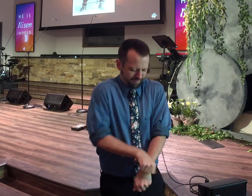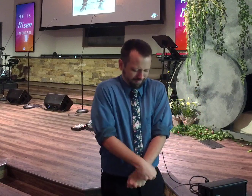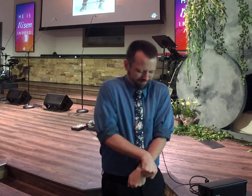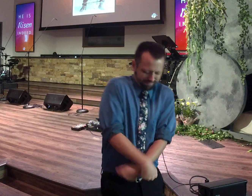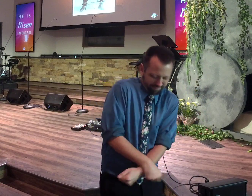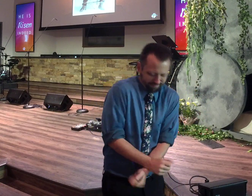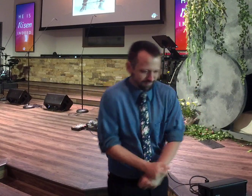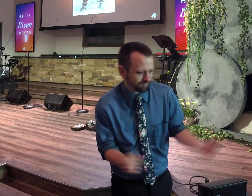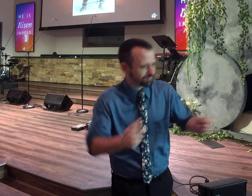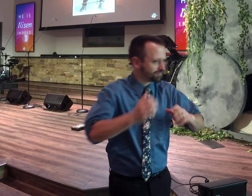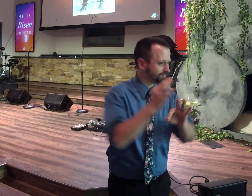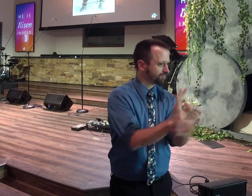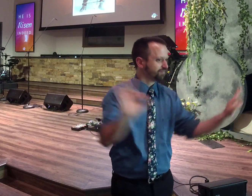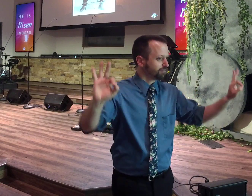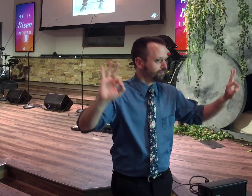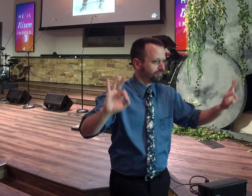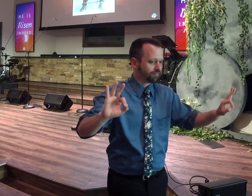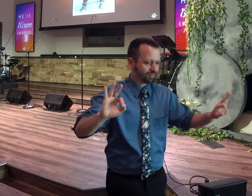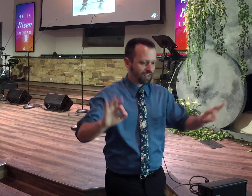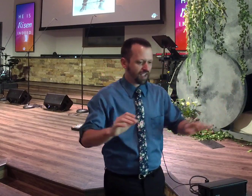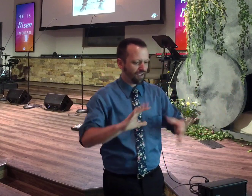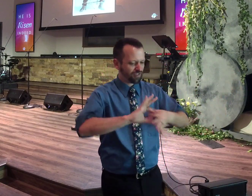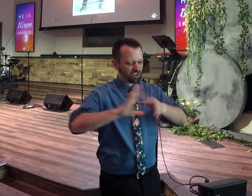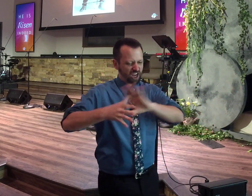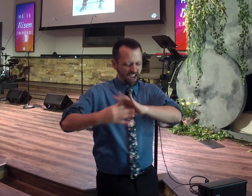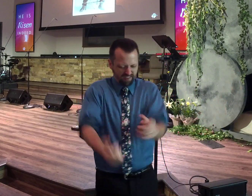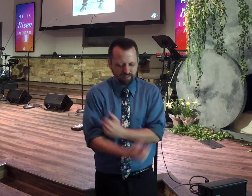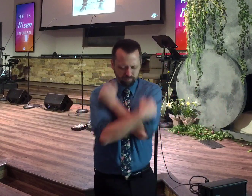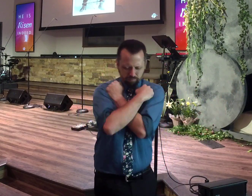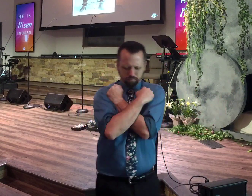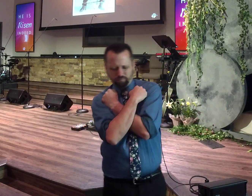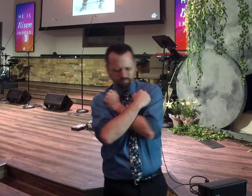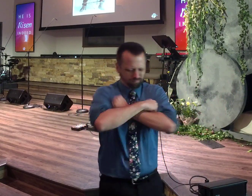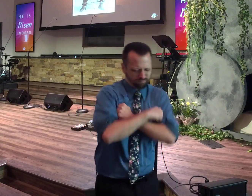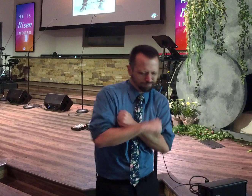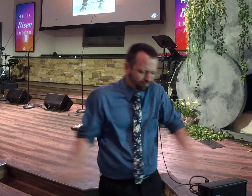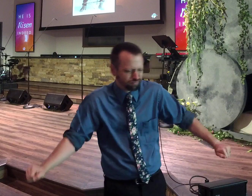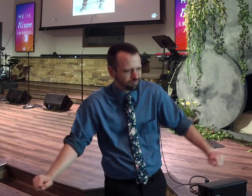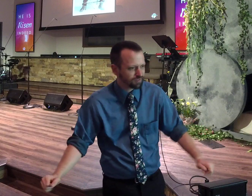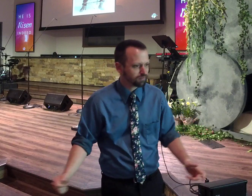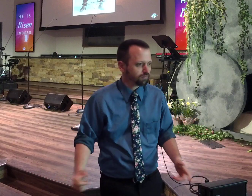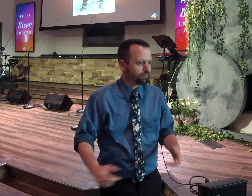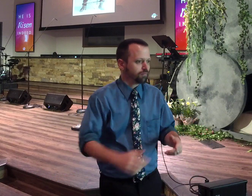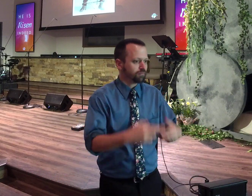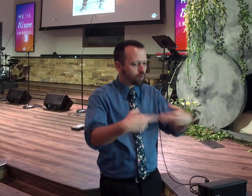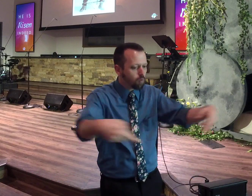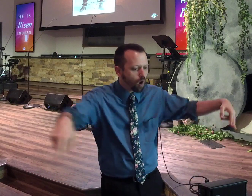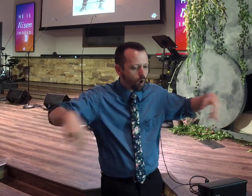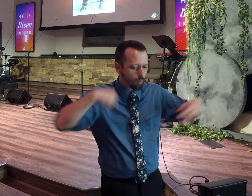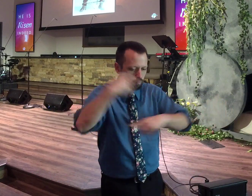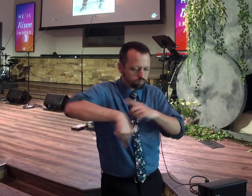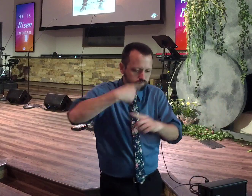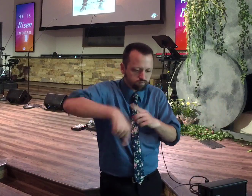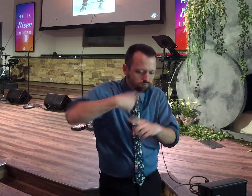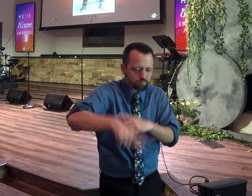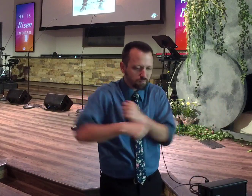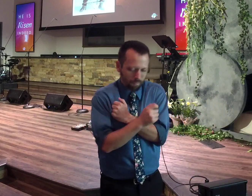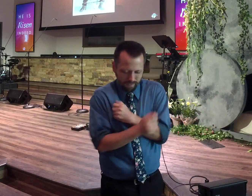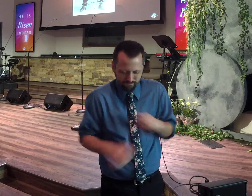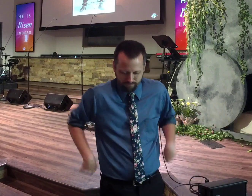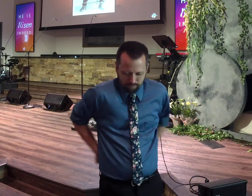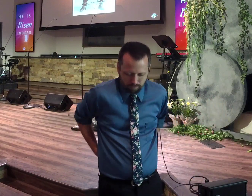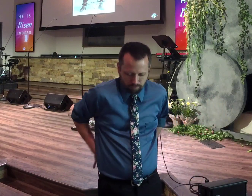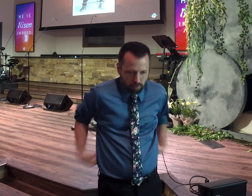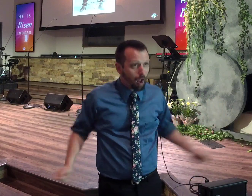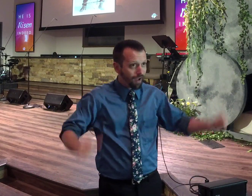through handcuffs. They would wrap chains around him, and he would escape. They would wrap him up in ropes, and he would figure a way to untie